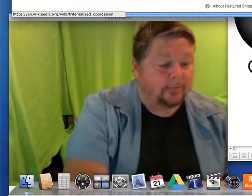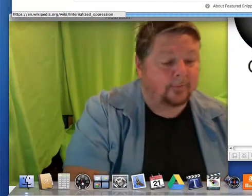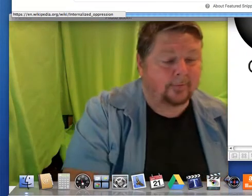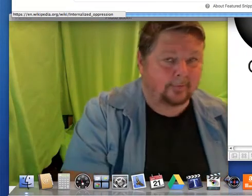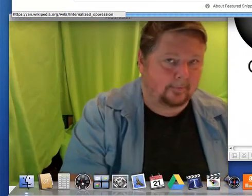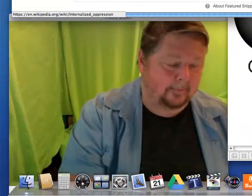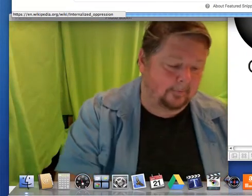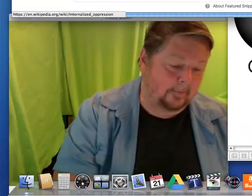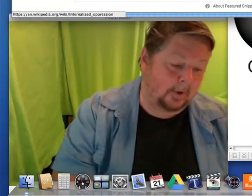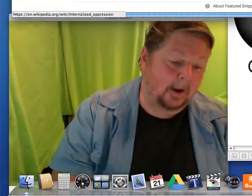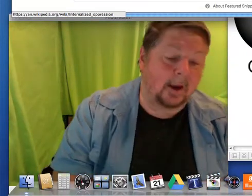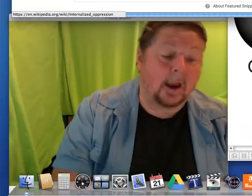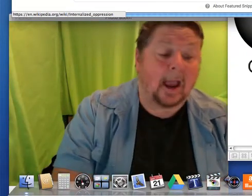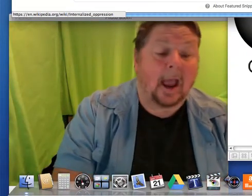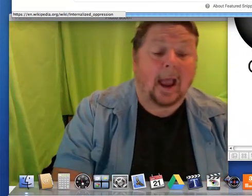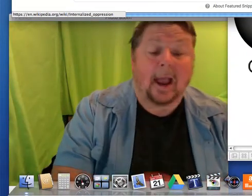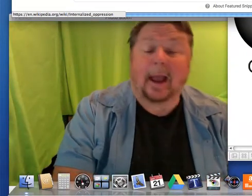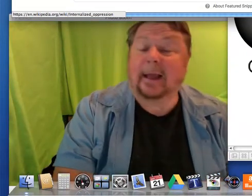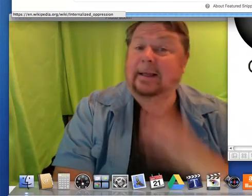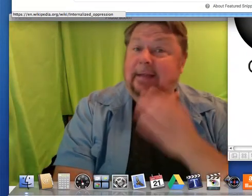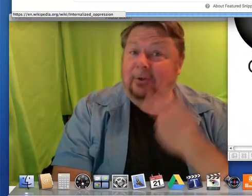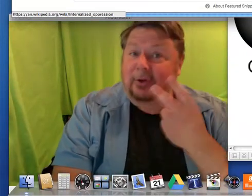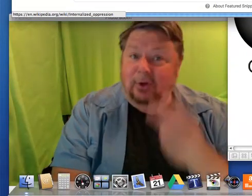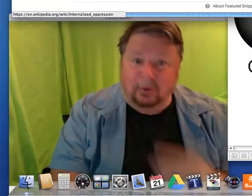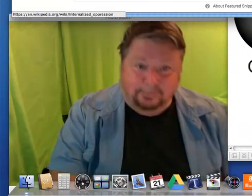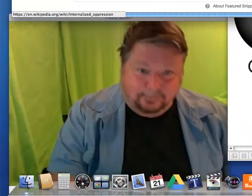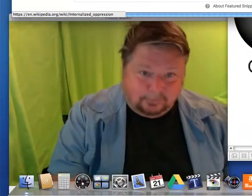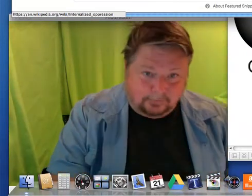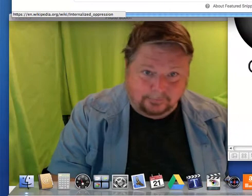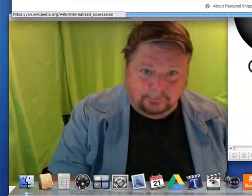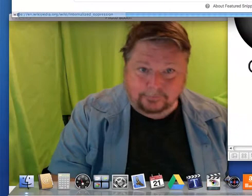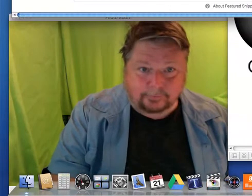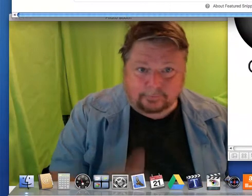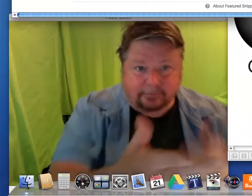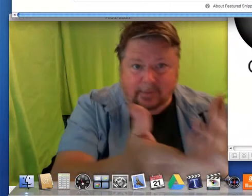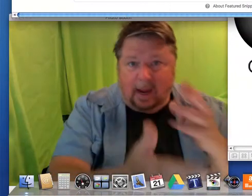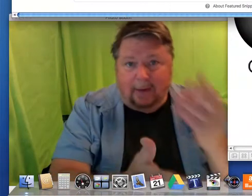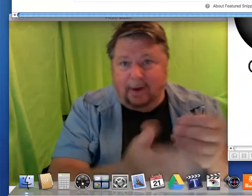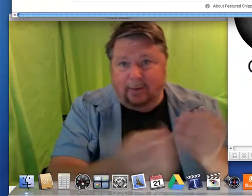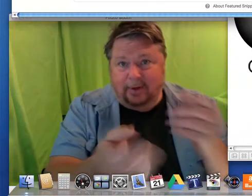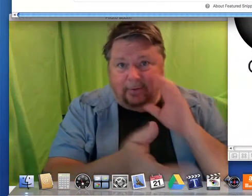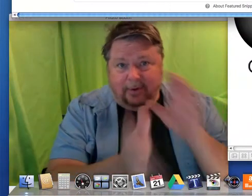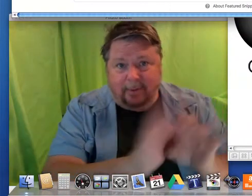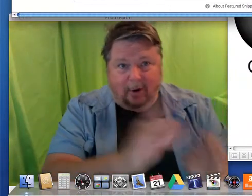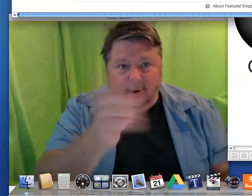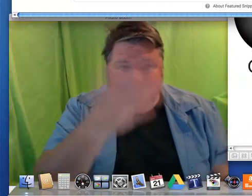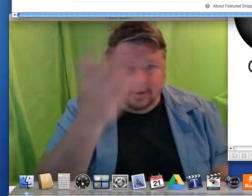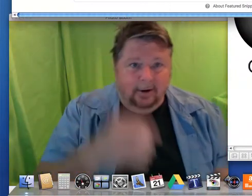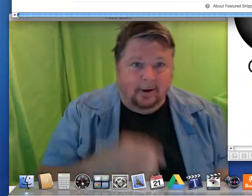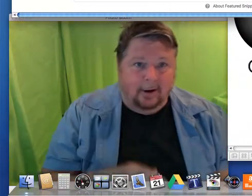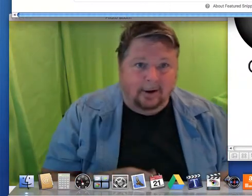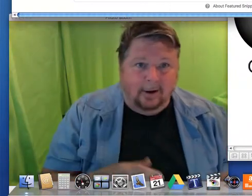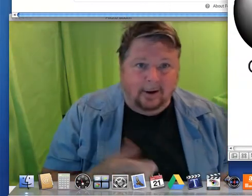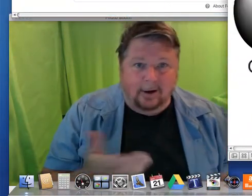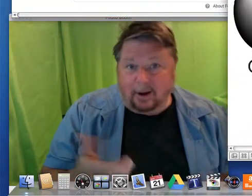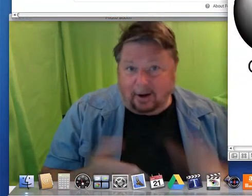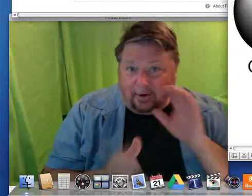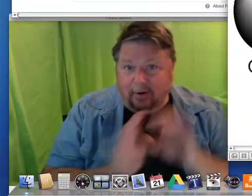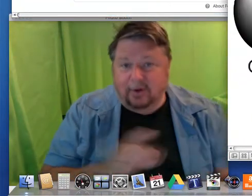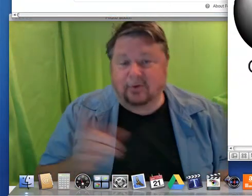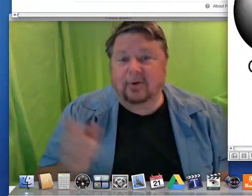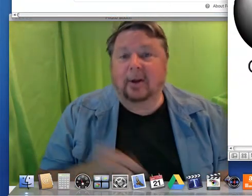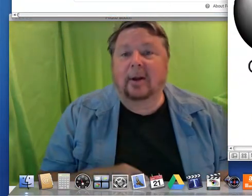Section 2. And I'm done with the PowerPoint. I